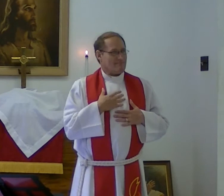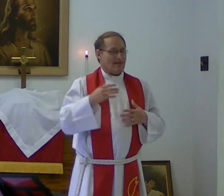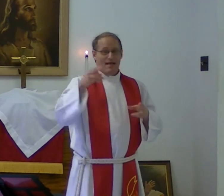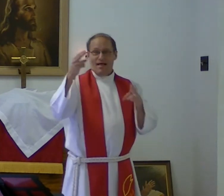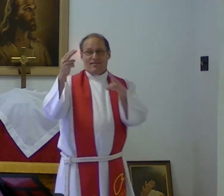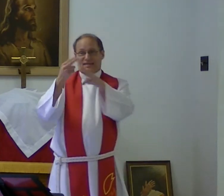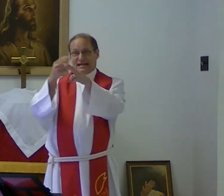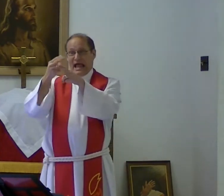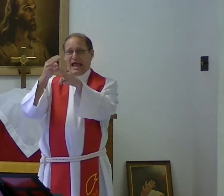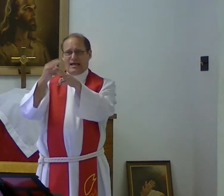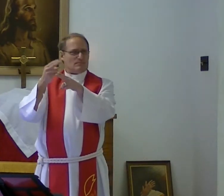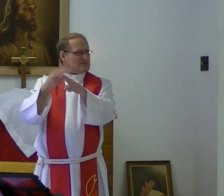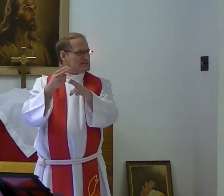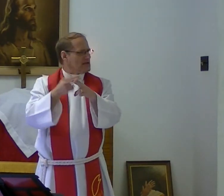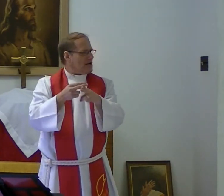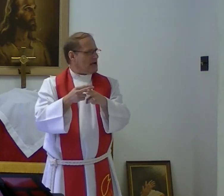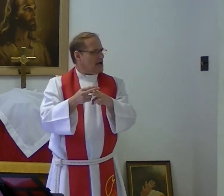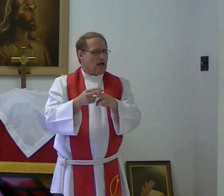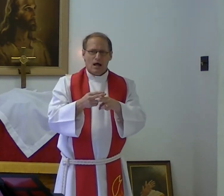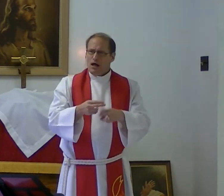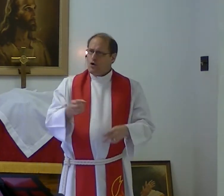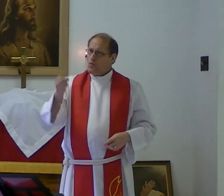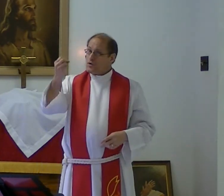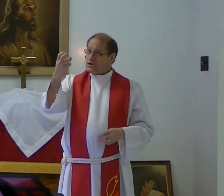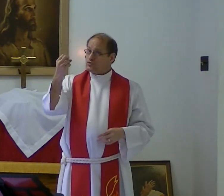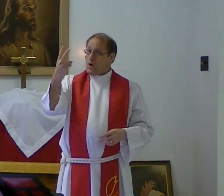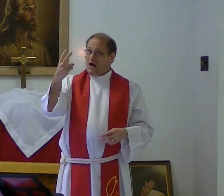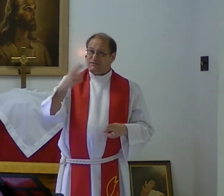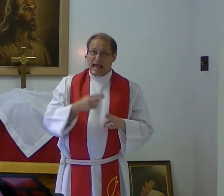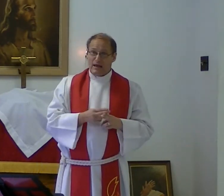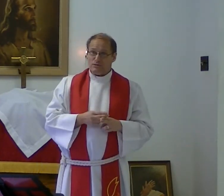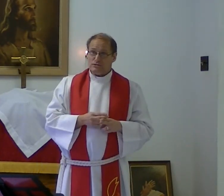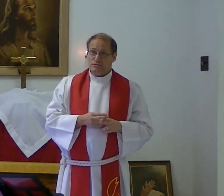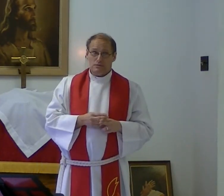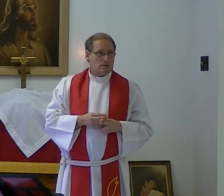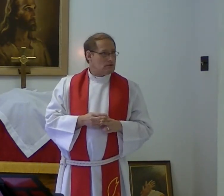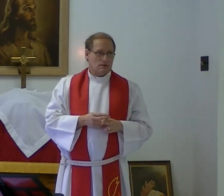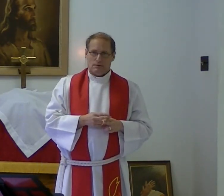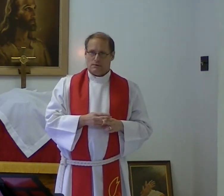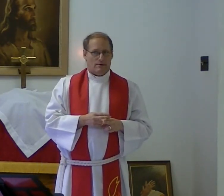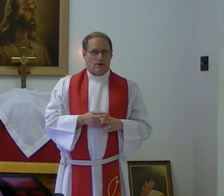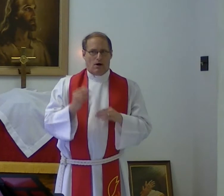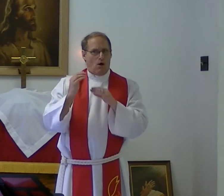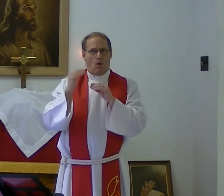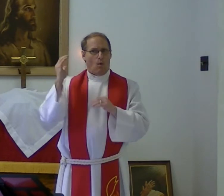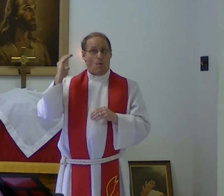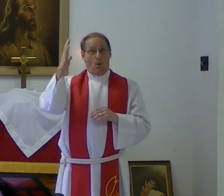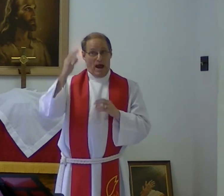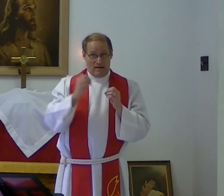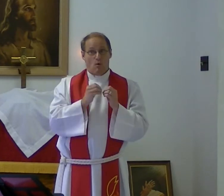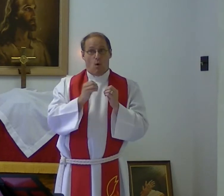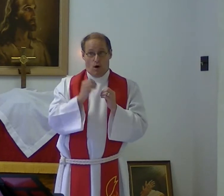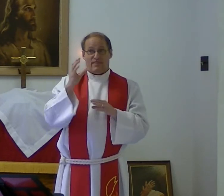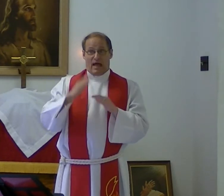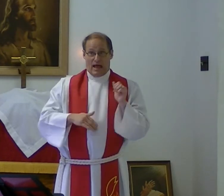The names, were there 12 names? No, way more than